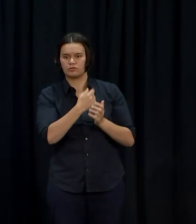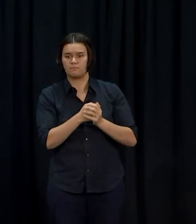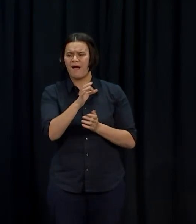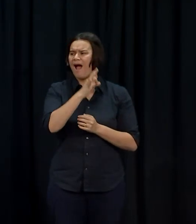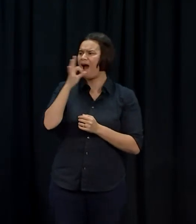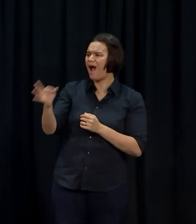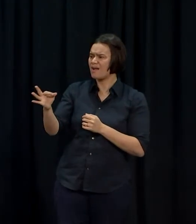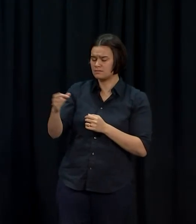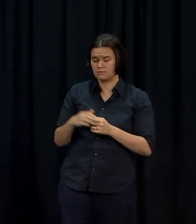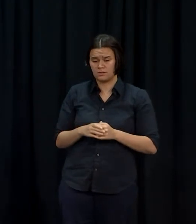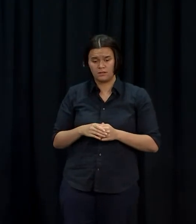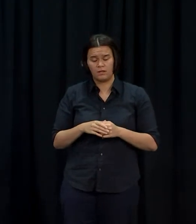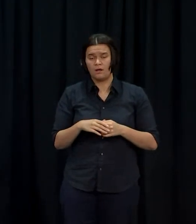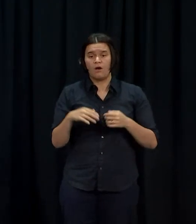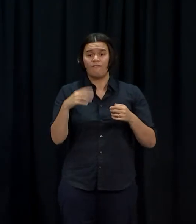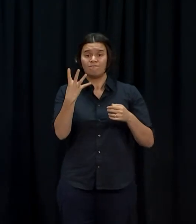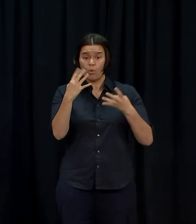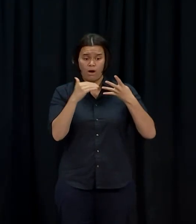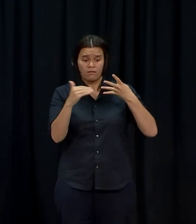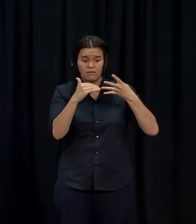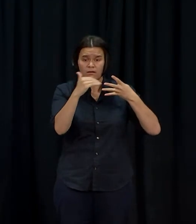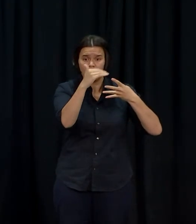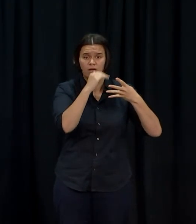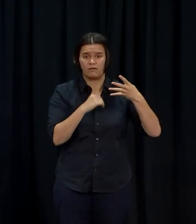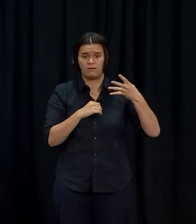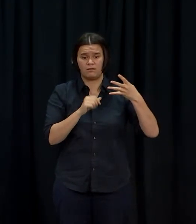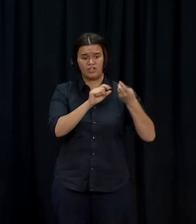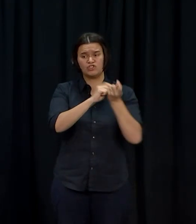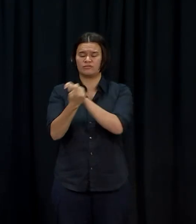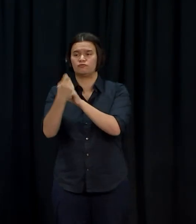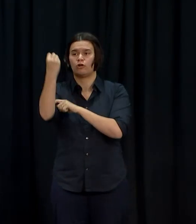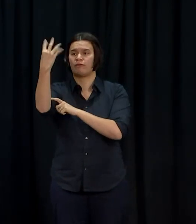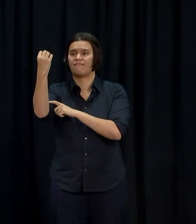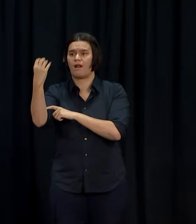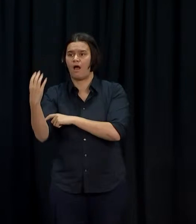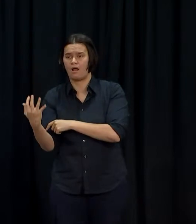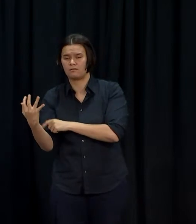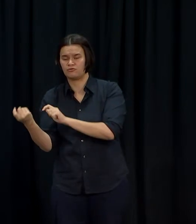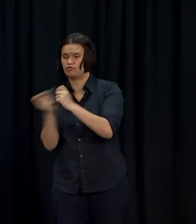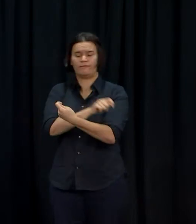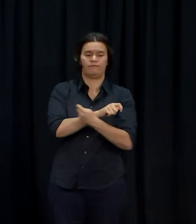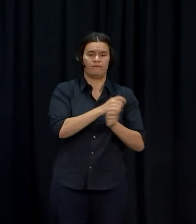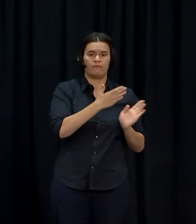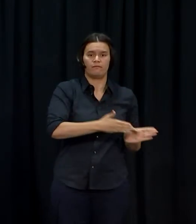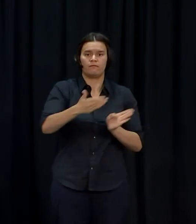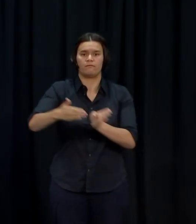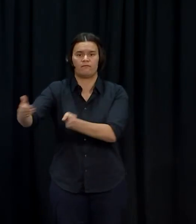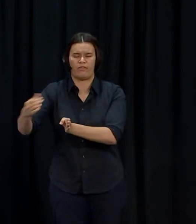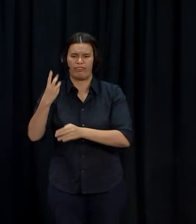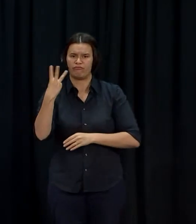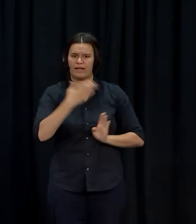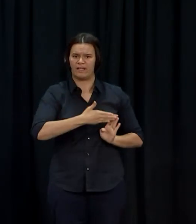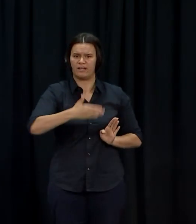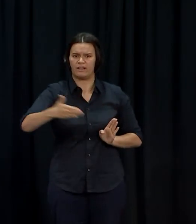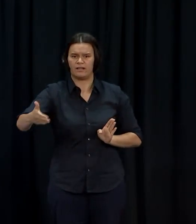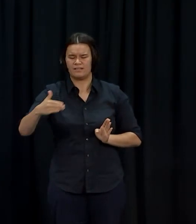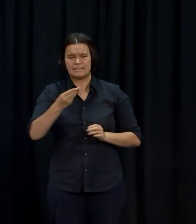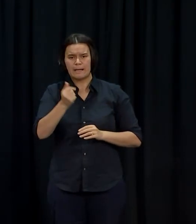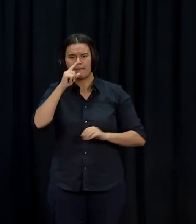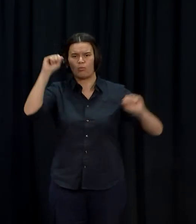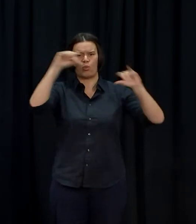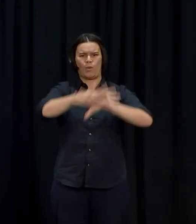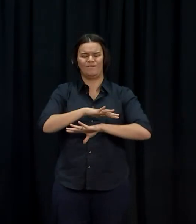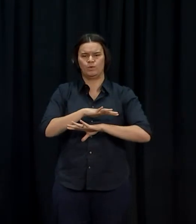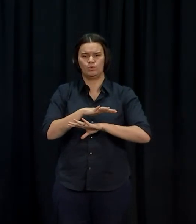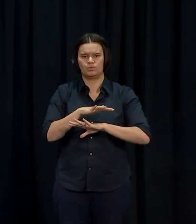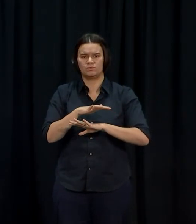a traffic light system, we've now got these 3 phases. What do you say to people who are feeling pretty confused about what you see? Yeah, so the